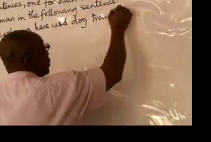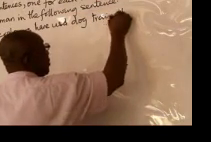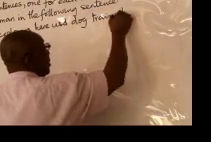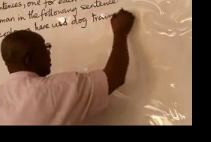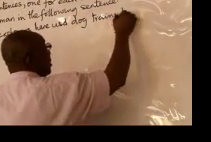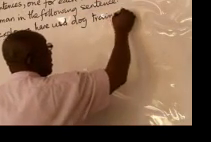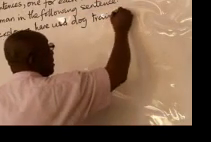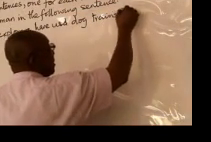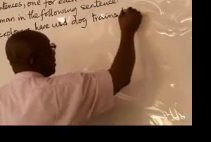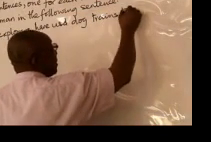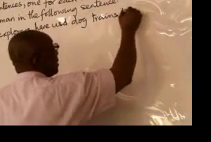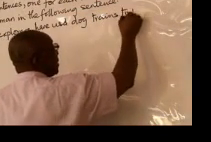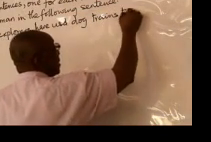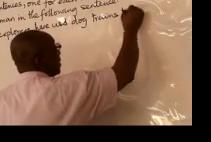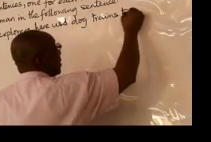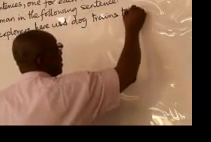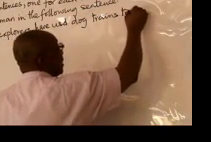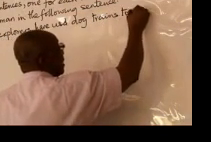trains to pull